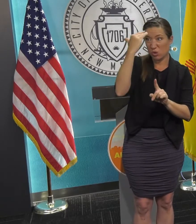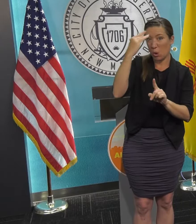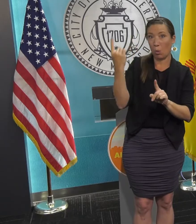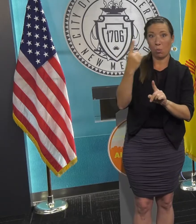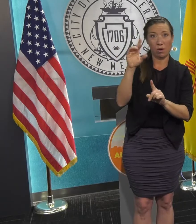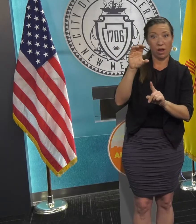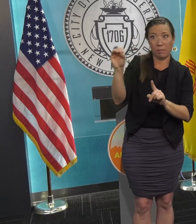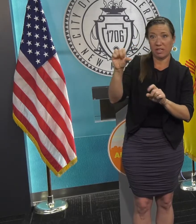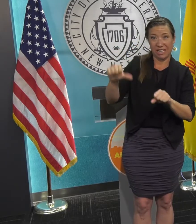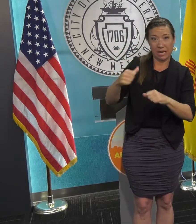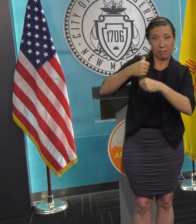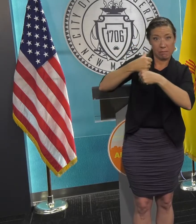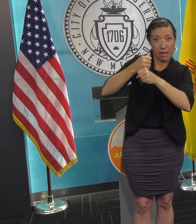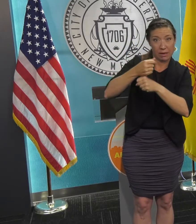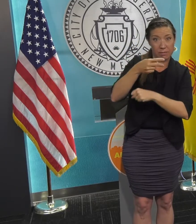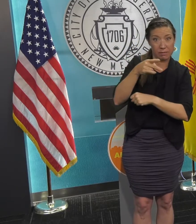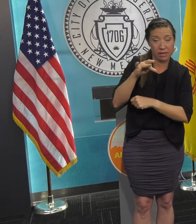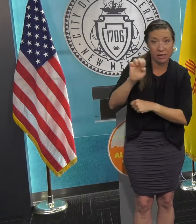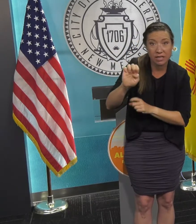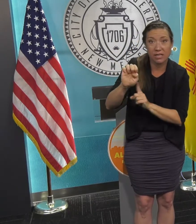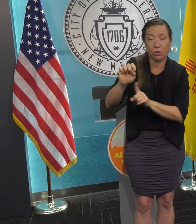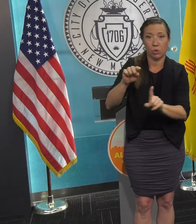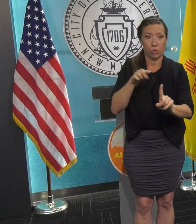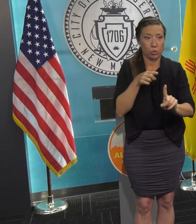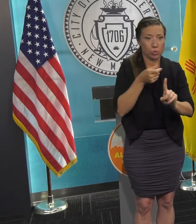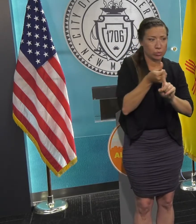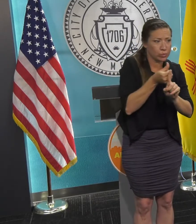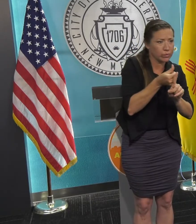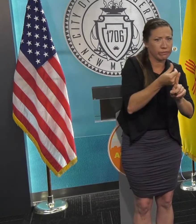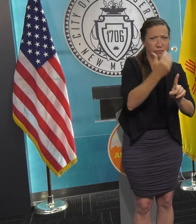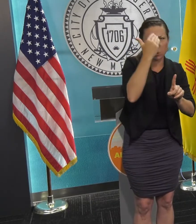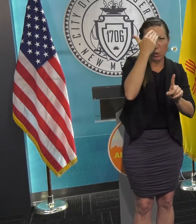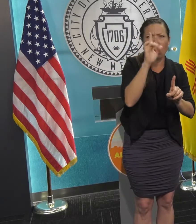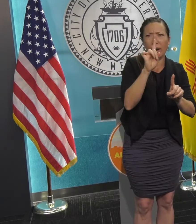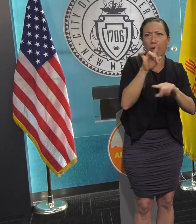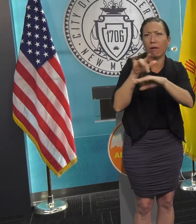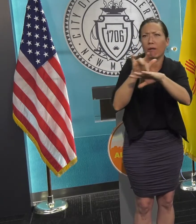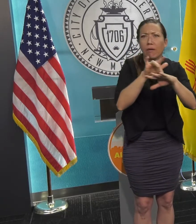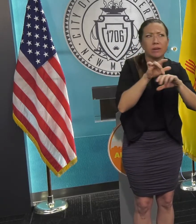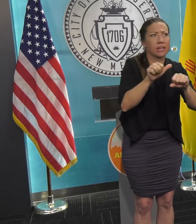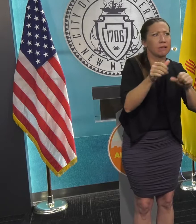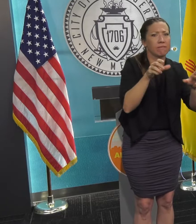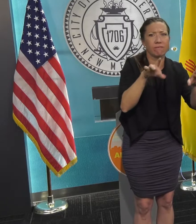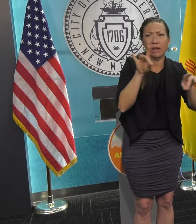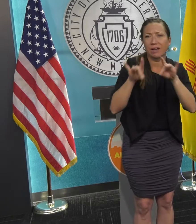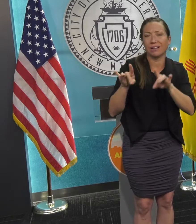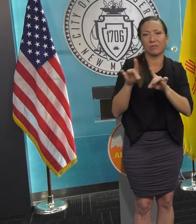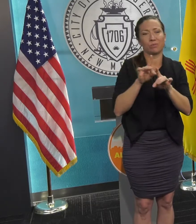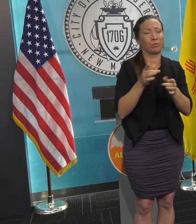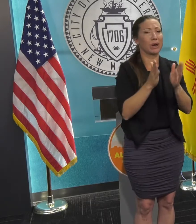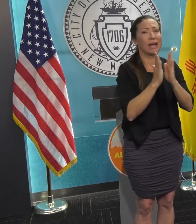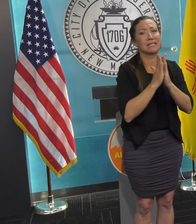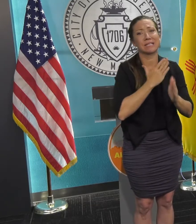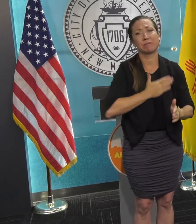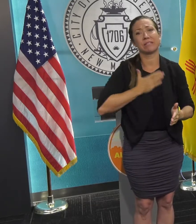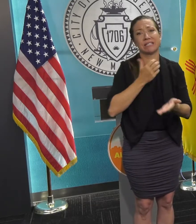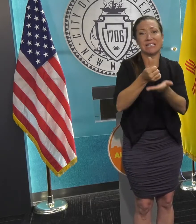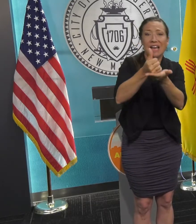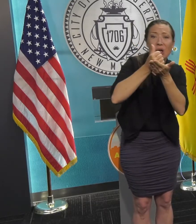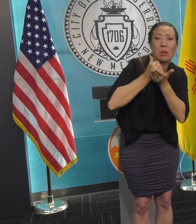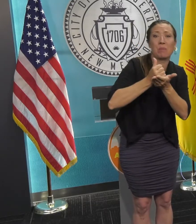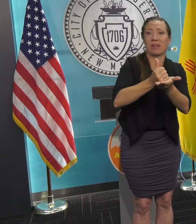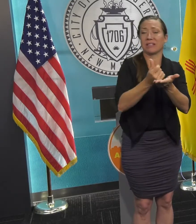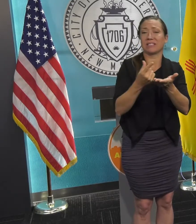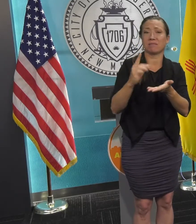asking you to step up for the folks who put their lives on the line every day to keep our families and neighbors healthy. This Saturday, we're hosting a